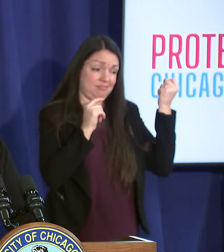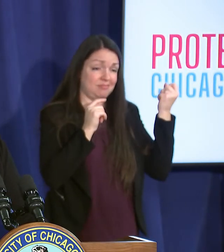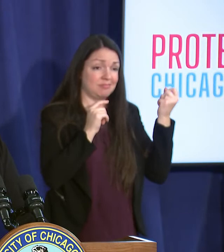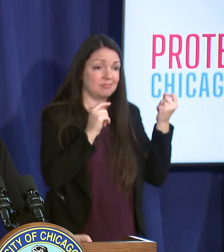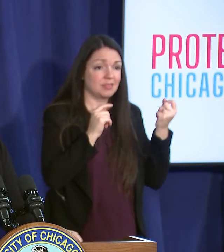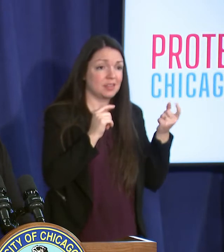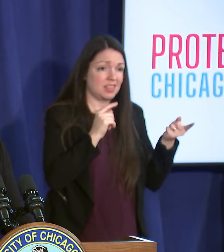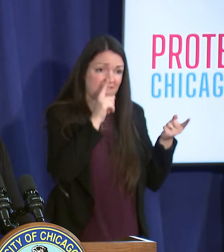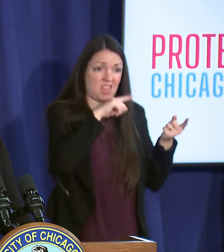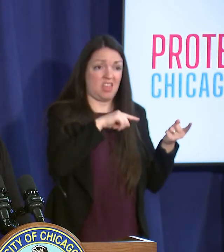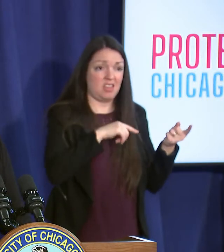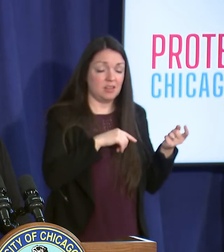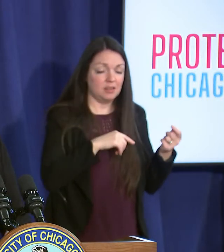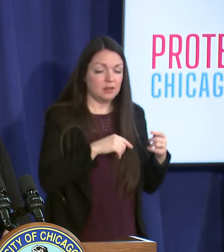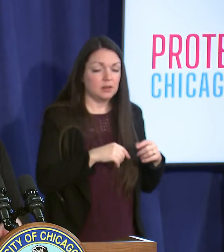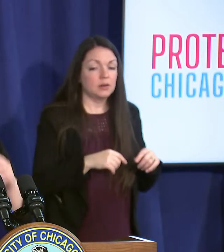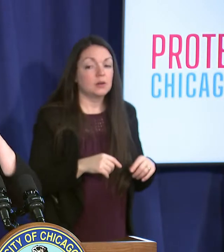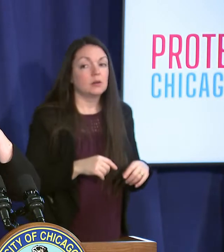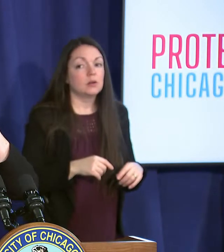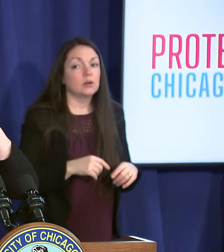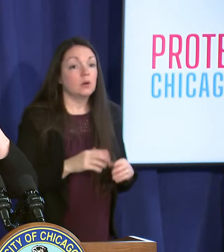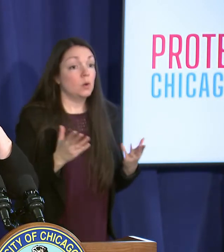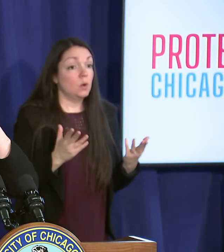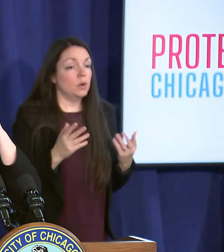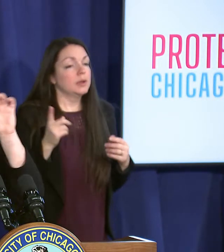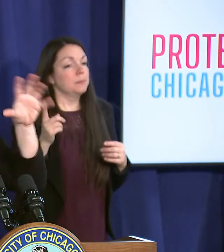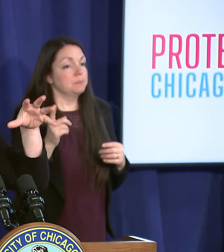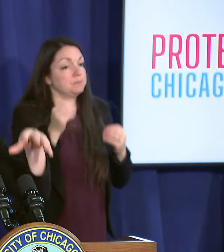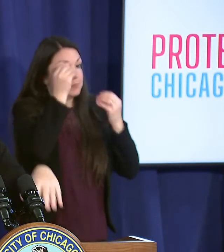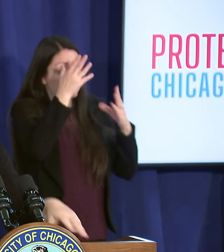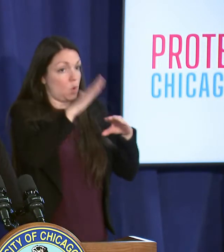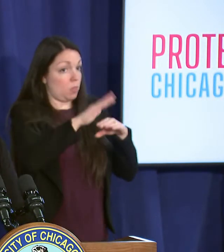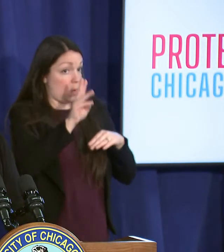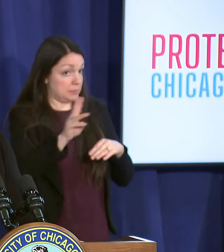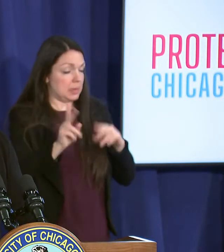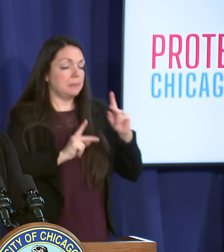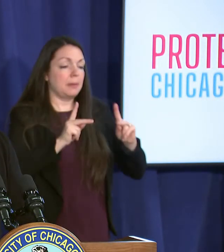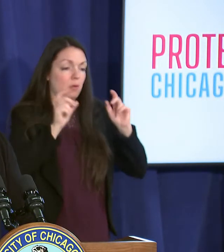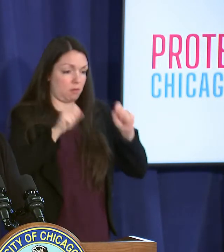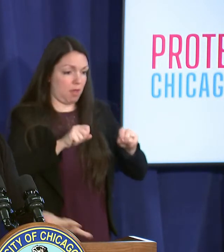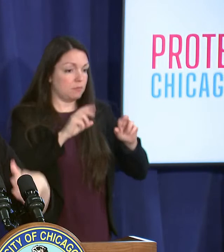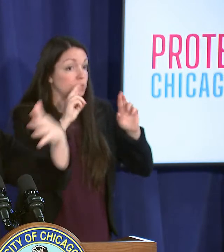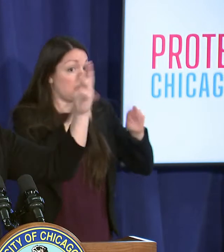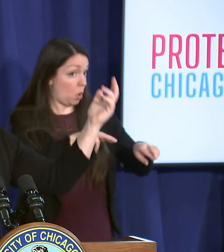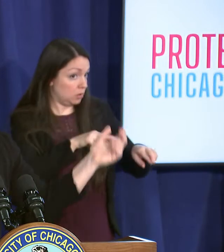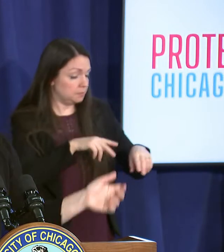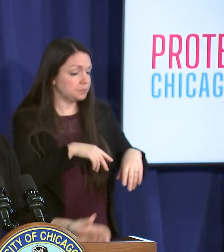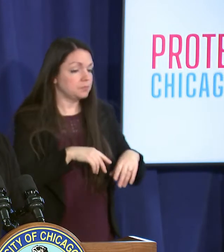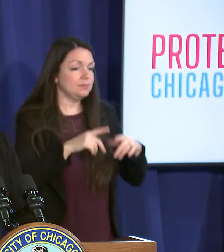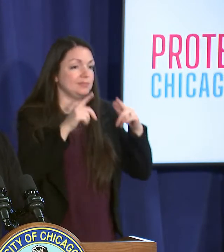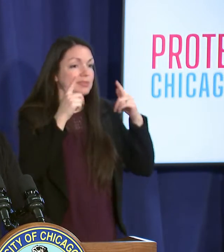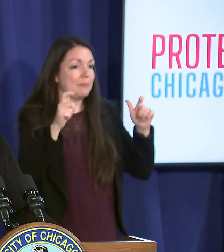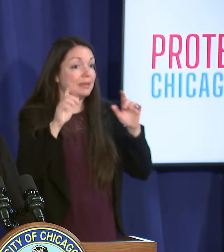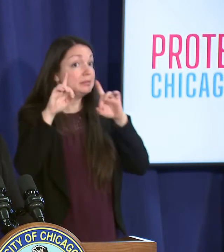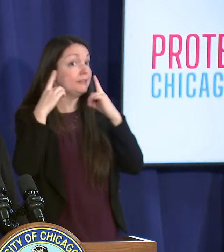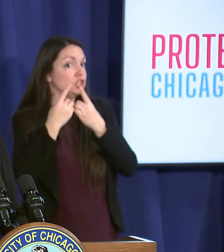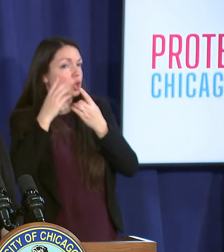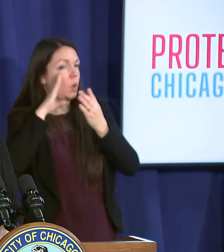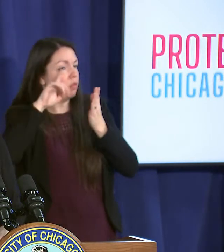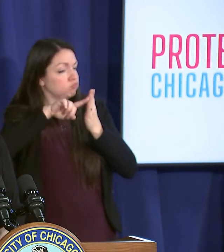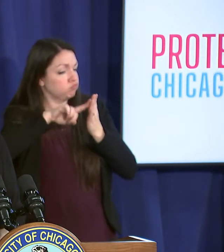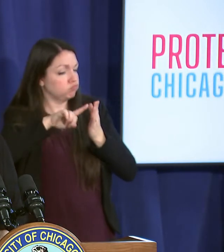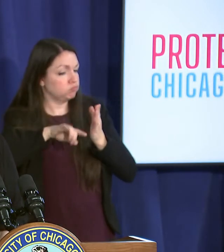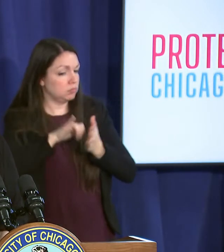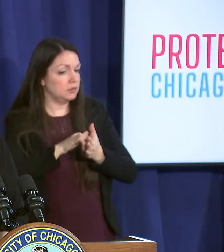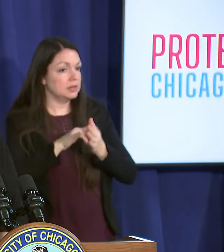does that actually stand? Yeah, so there is actually information on our website where people are able to report that in. There's a big division that looks at this. Actually, a lot of